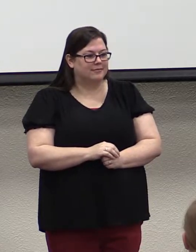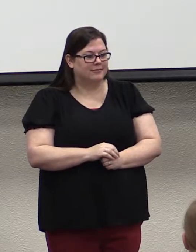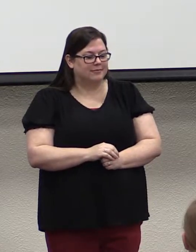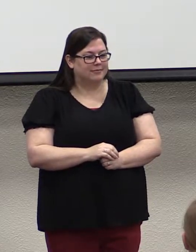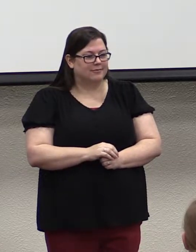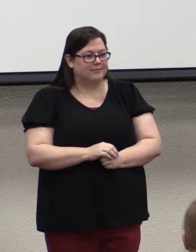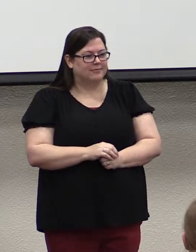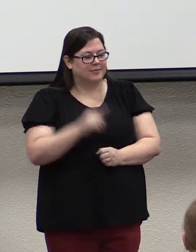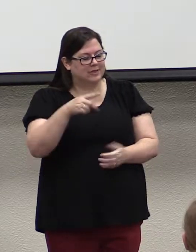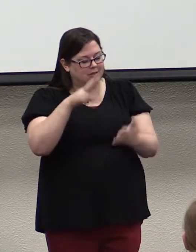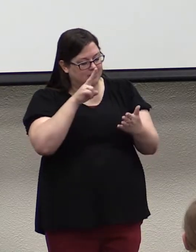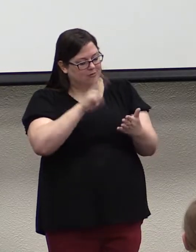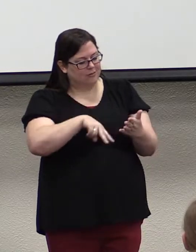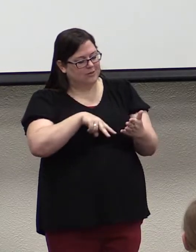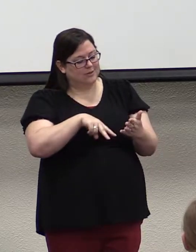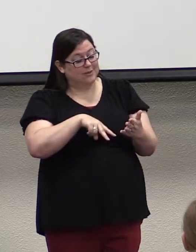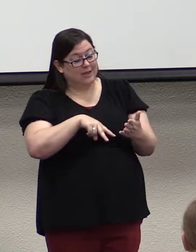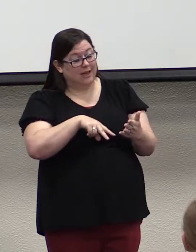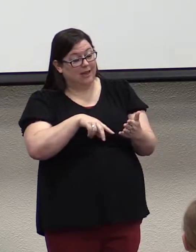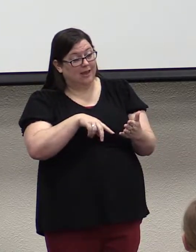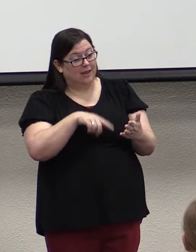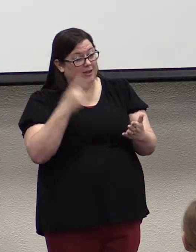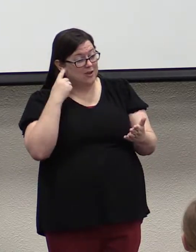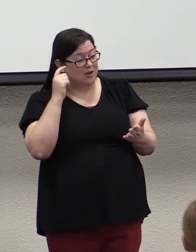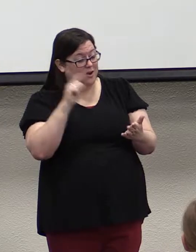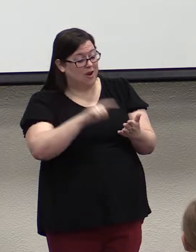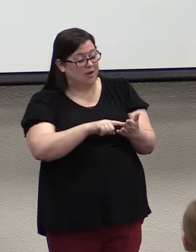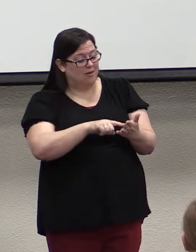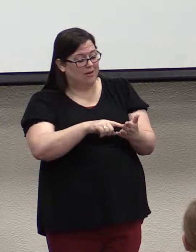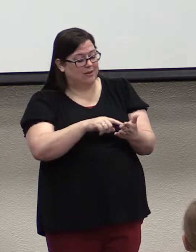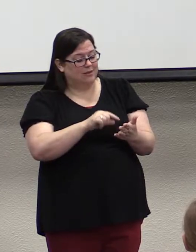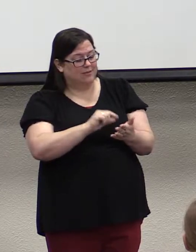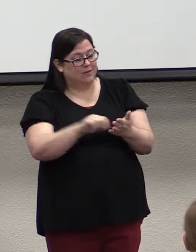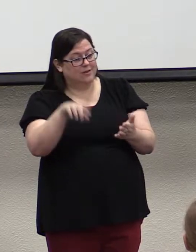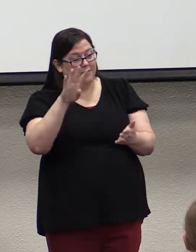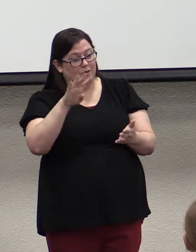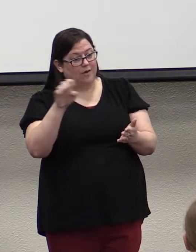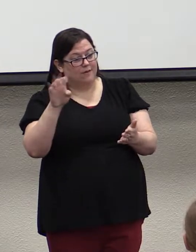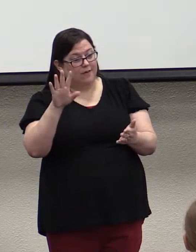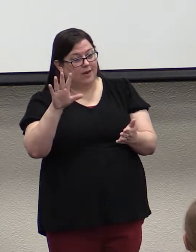Did you see verses 4 and 5? I'm going to read them again.